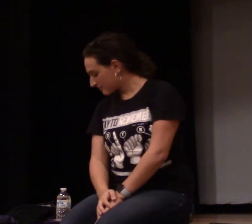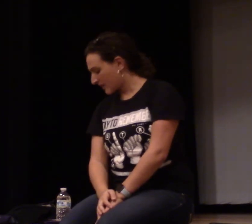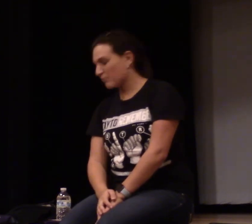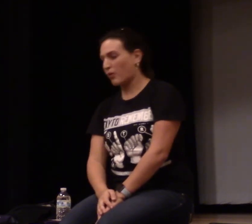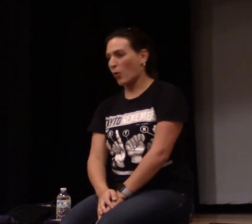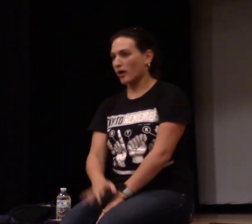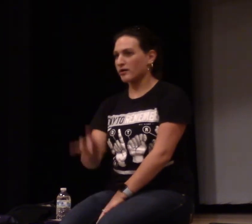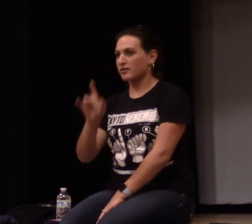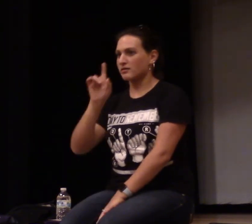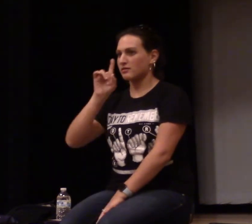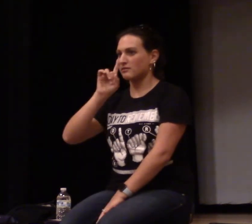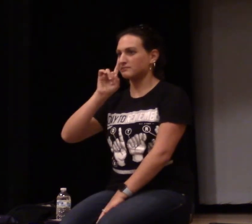Bored.